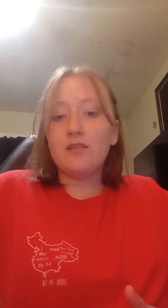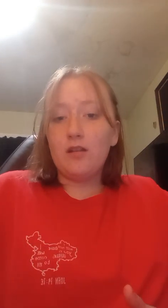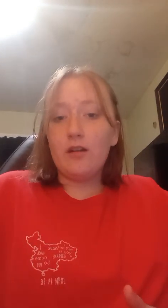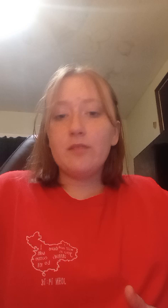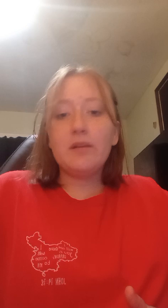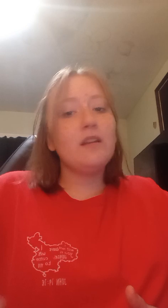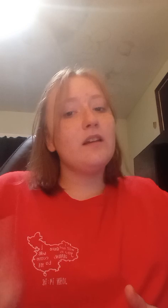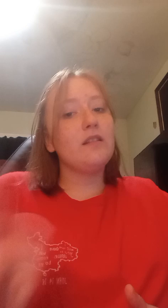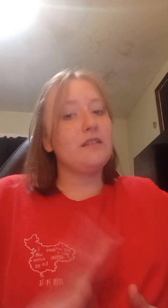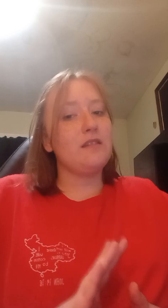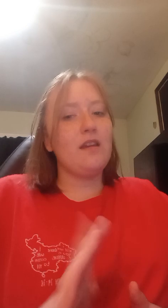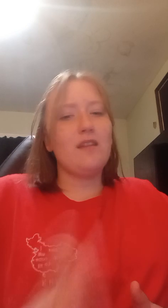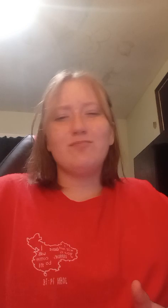about that. They say it's